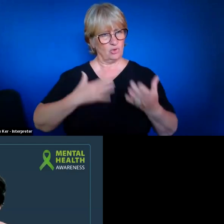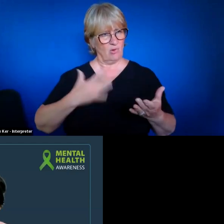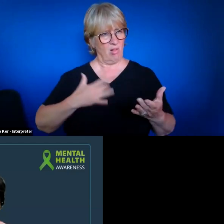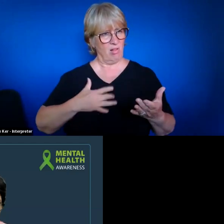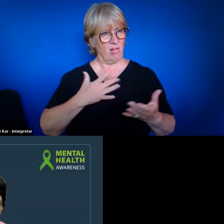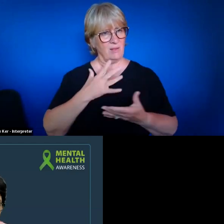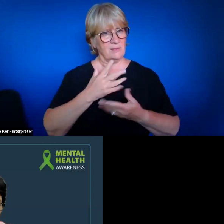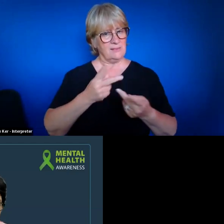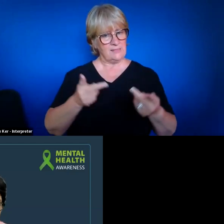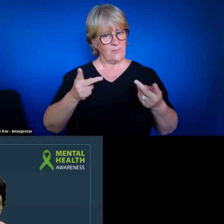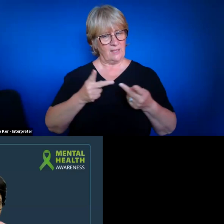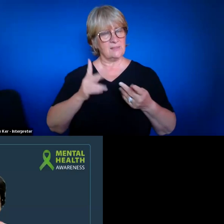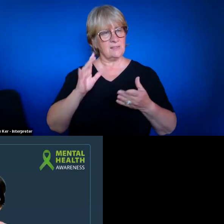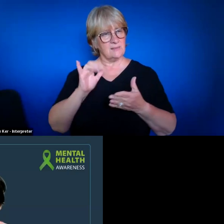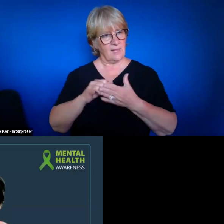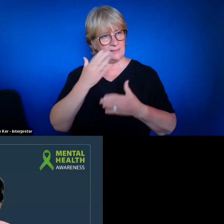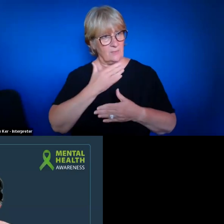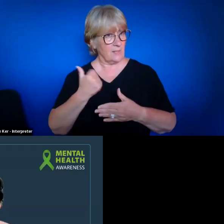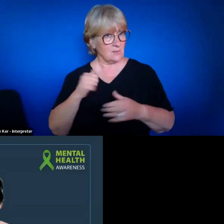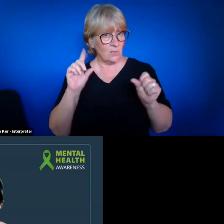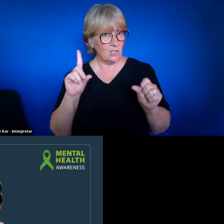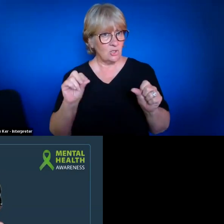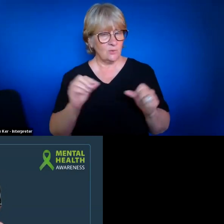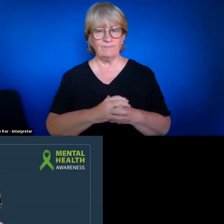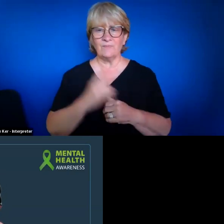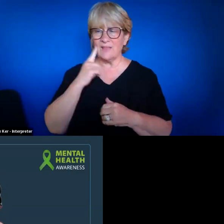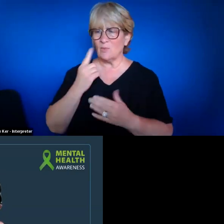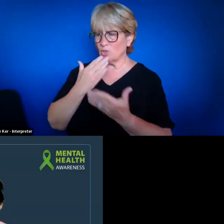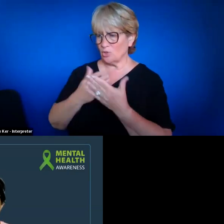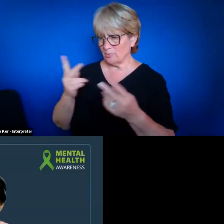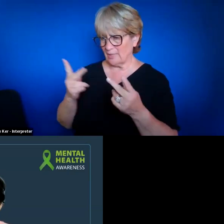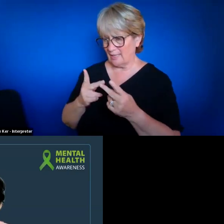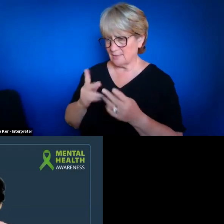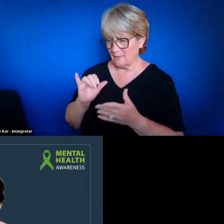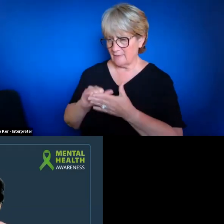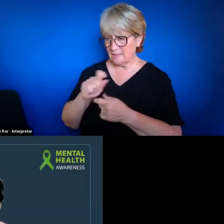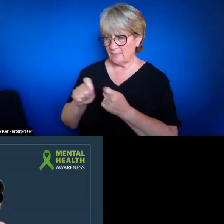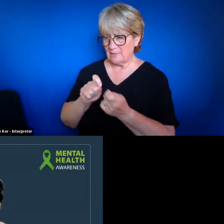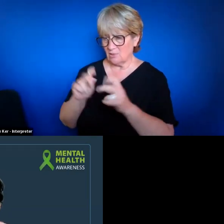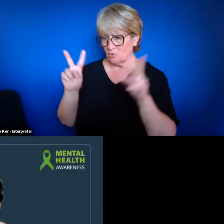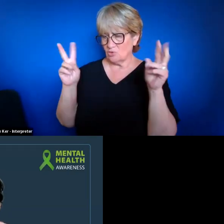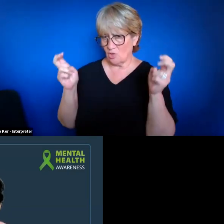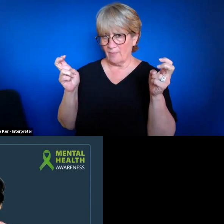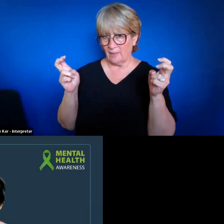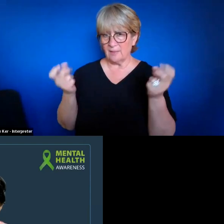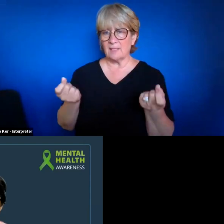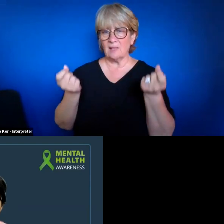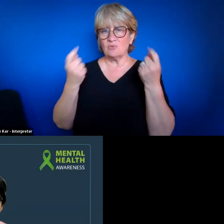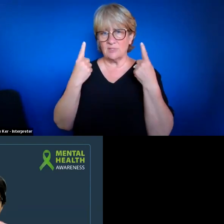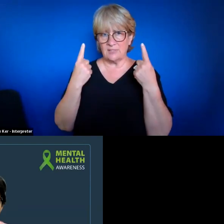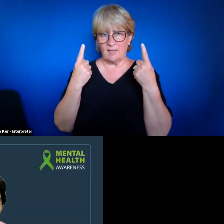do. So I think we're probably at a good place on this particular topic, which is I'm understanding